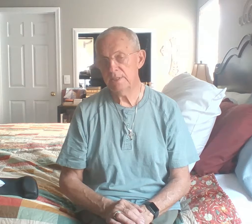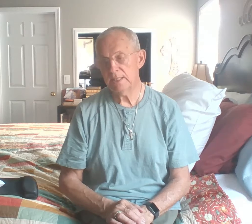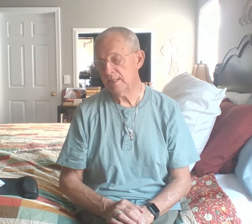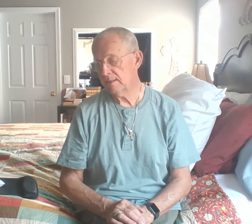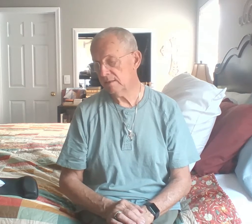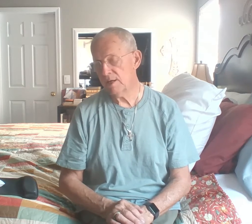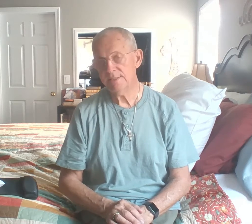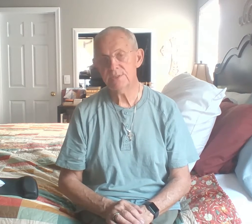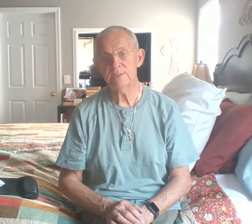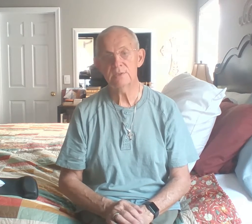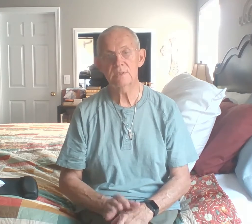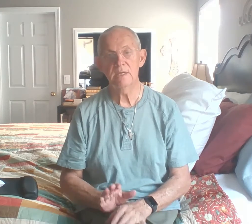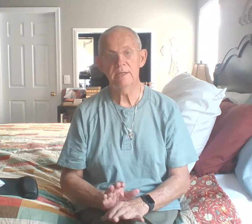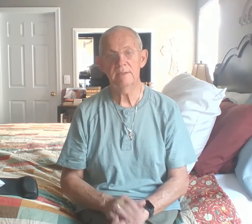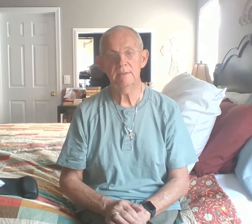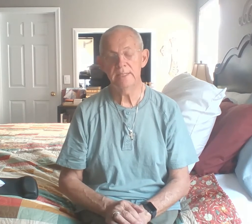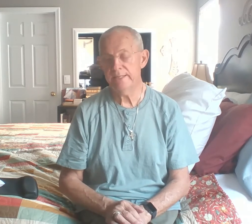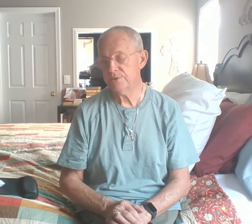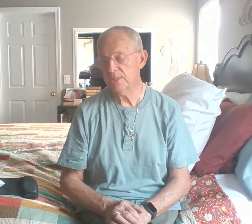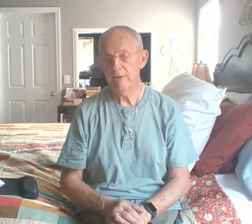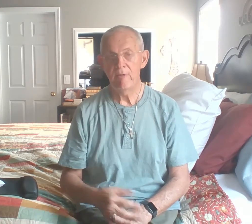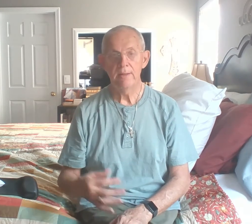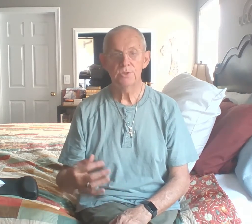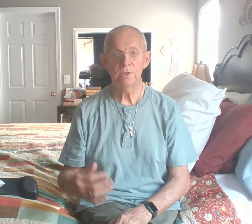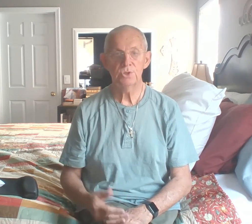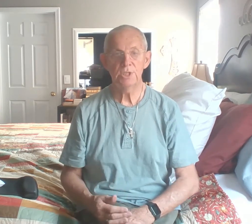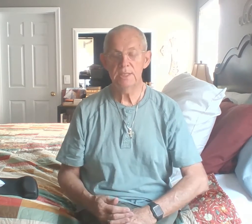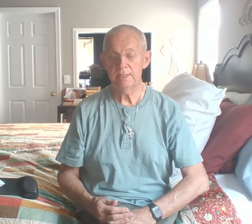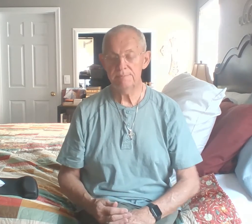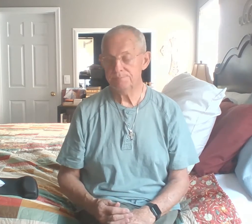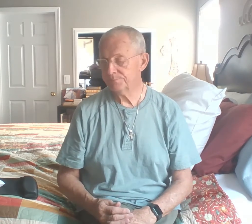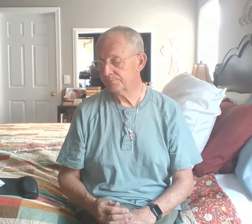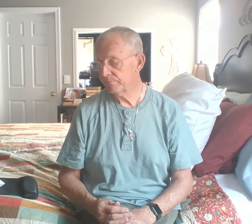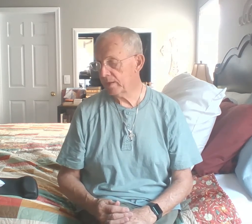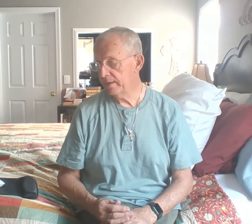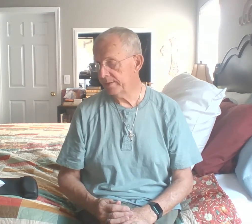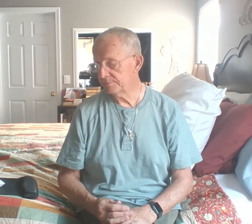in Constance's list. So she did